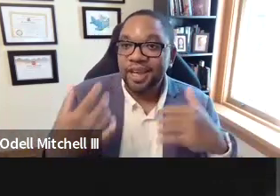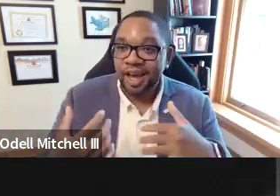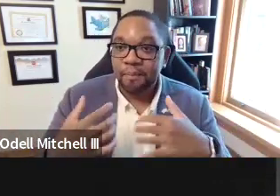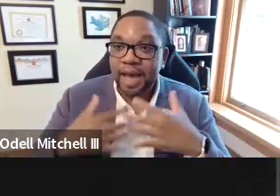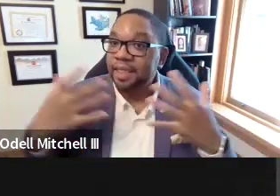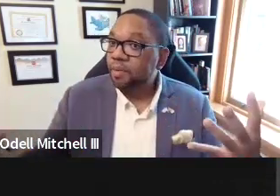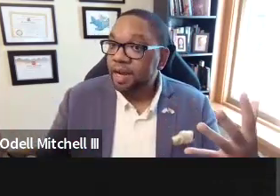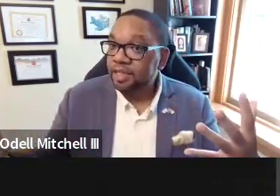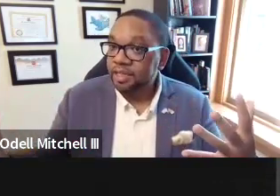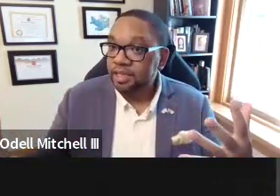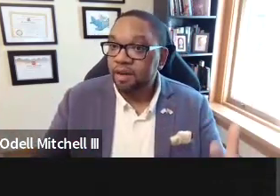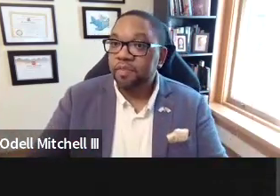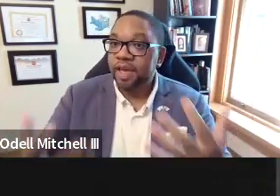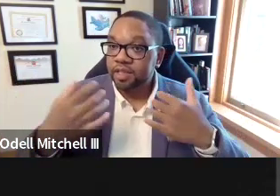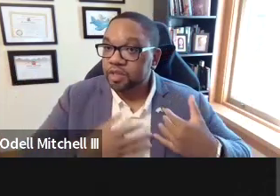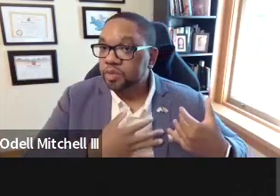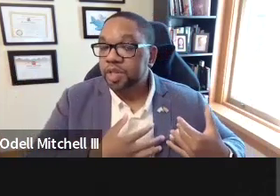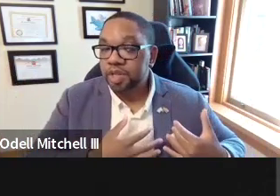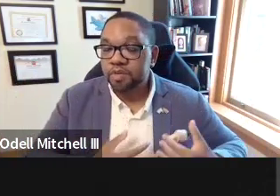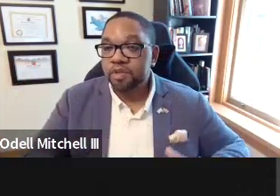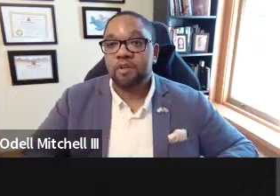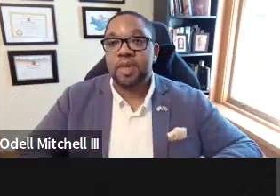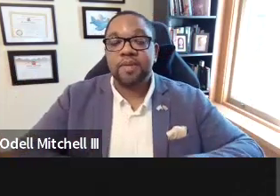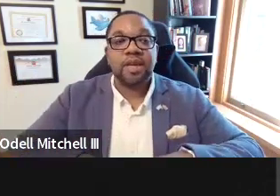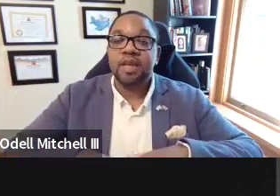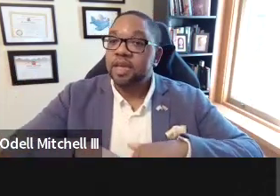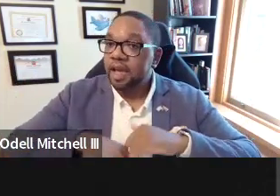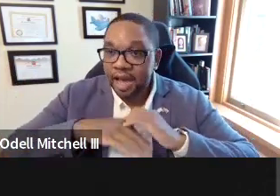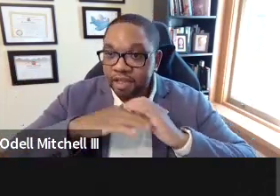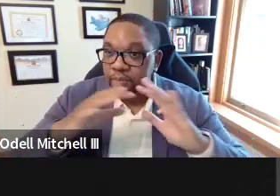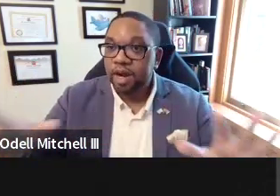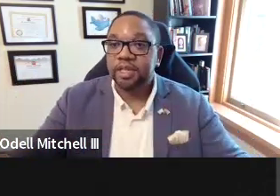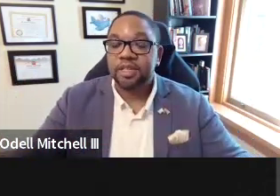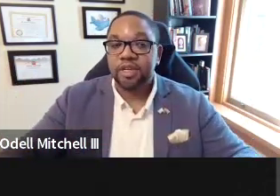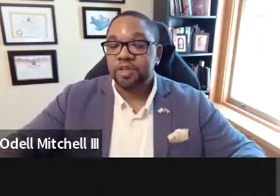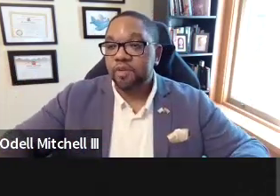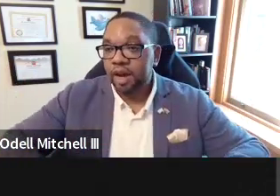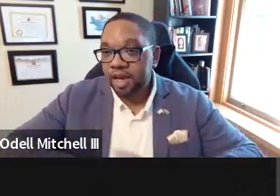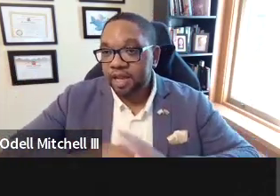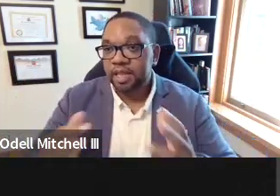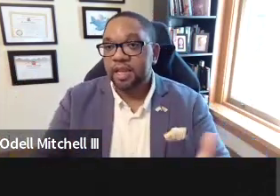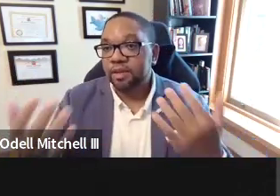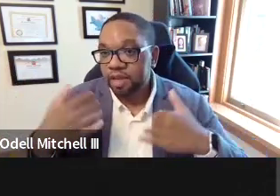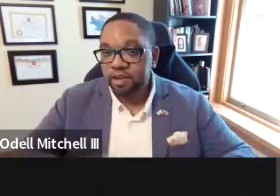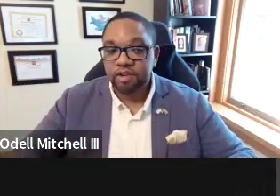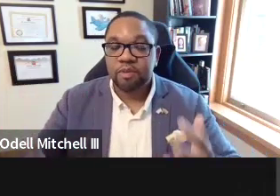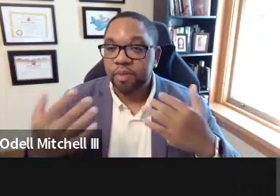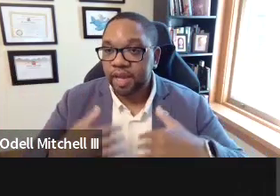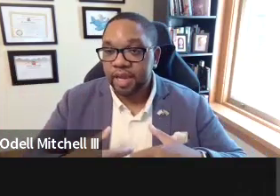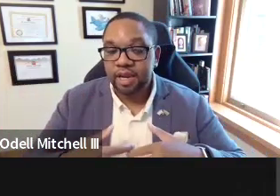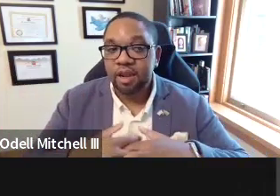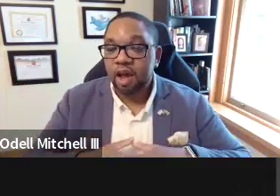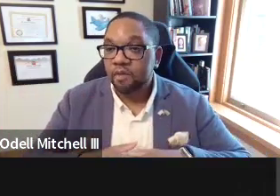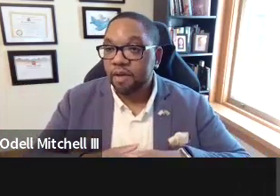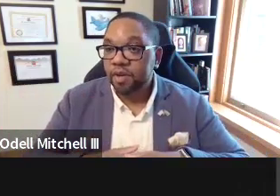generated by the project itself that is due to you. So maybe as the project continues going on, then it continues to